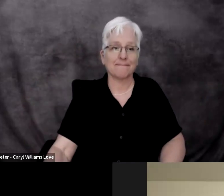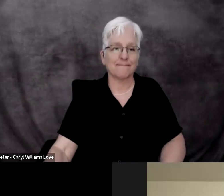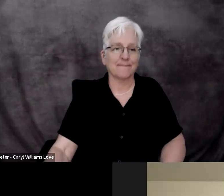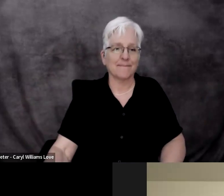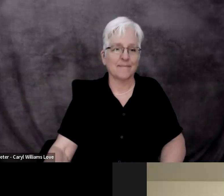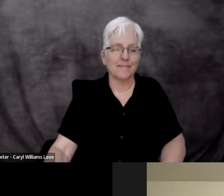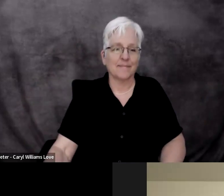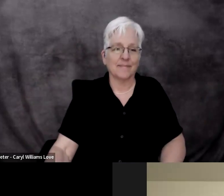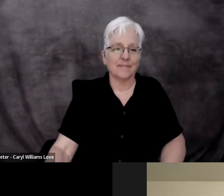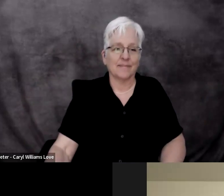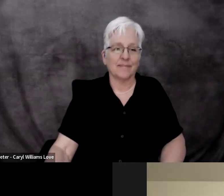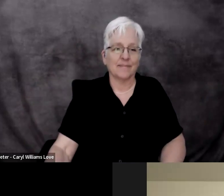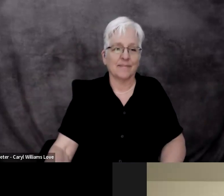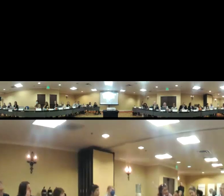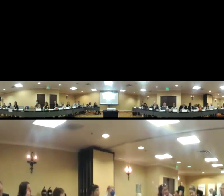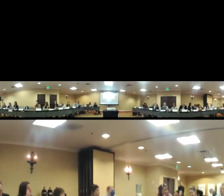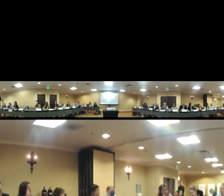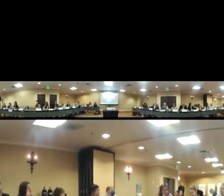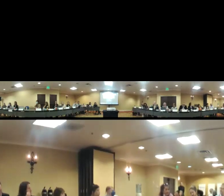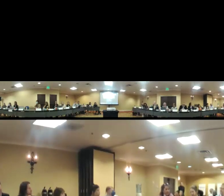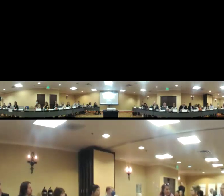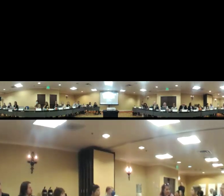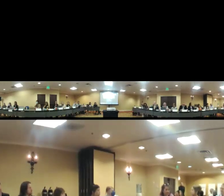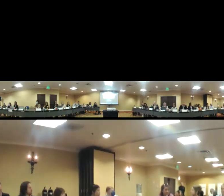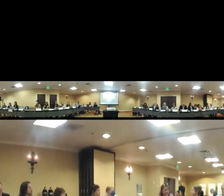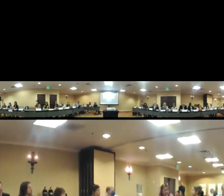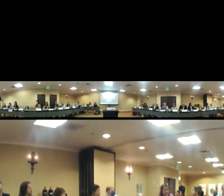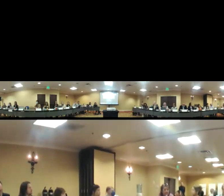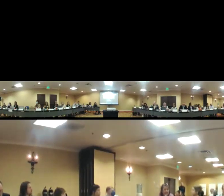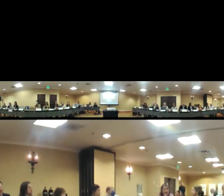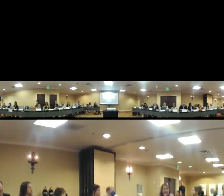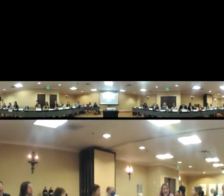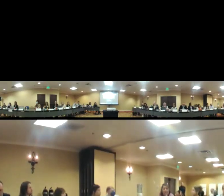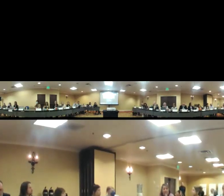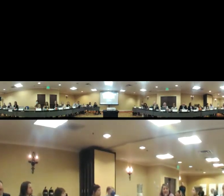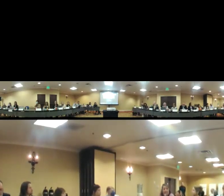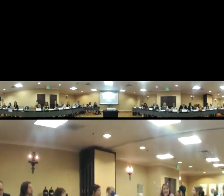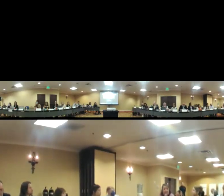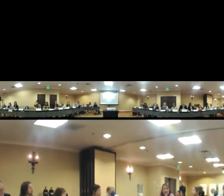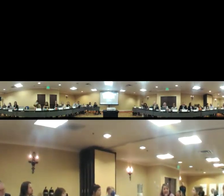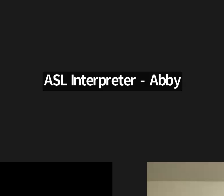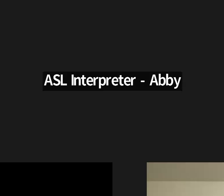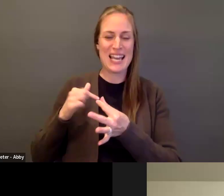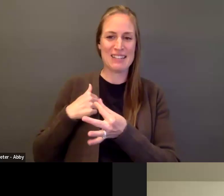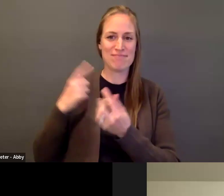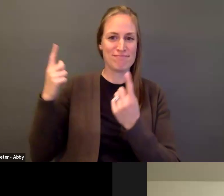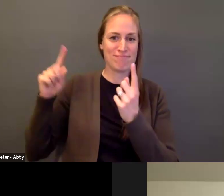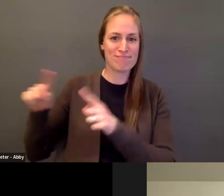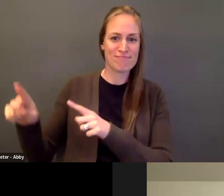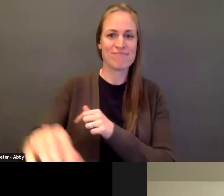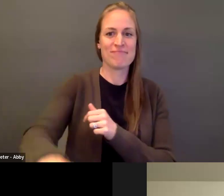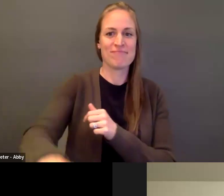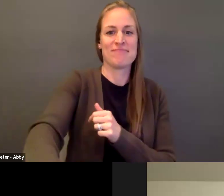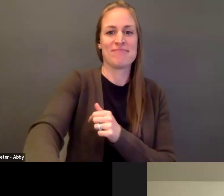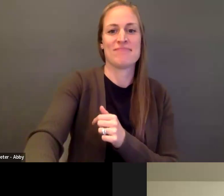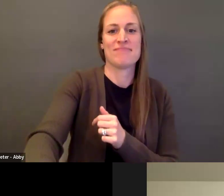And of course, I'm gonna support everything everybody here has said, because they've hit everything I've considered saying. The one thing that I do want to add is, we